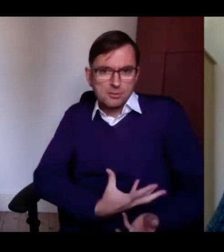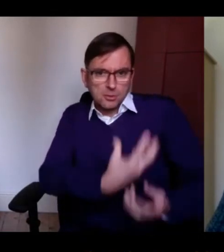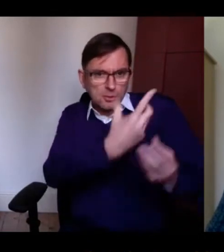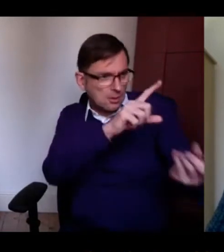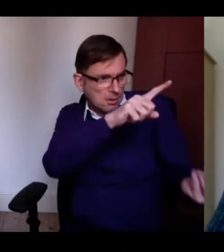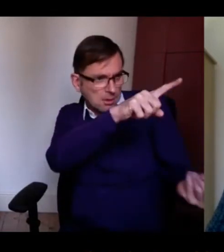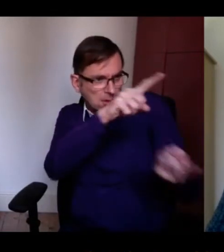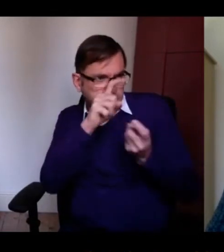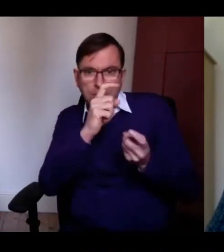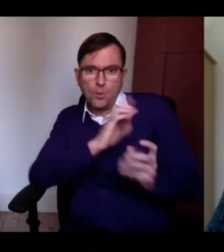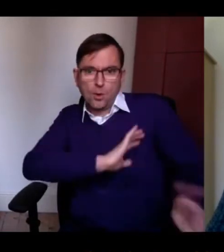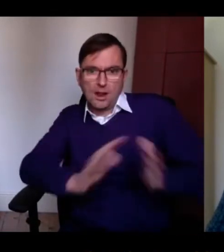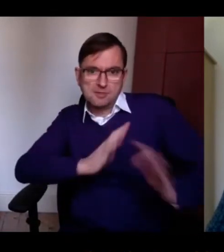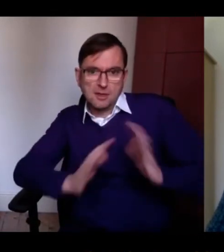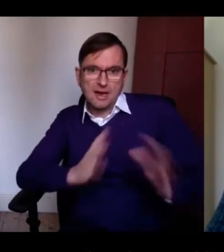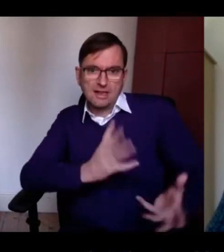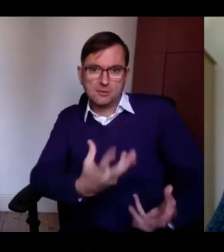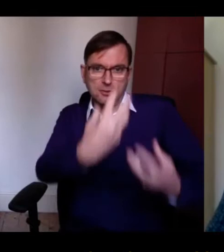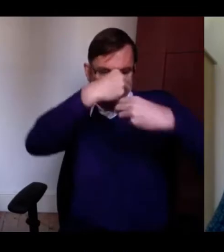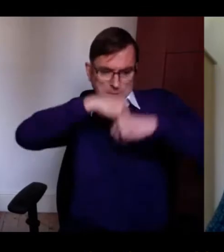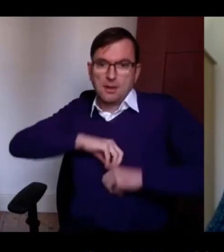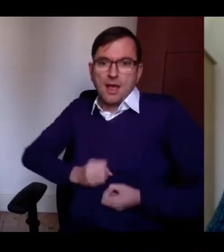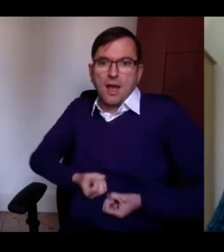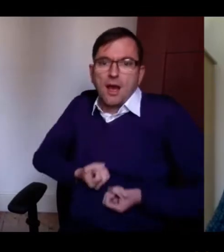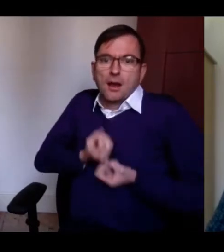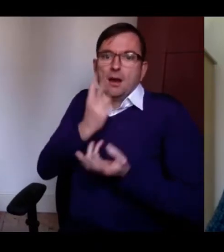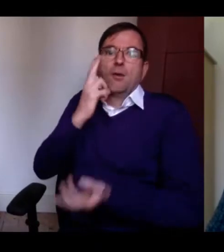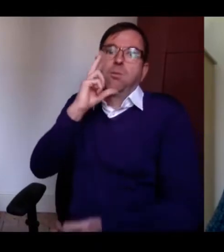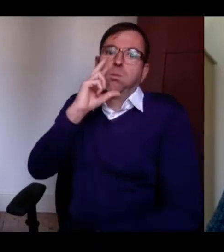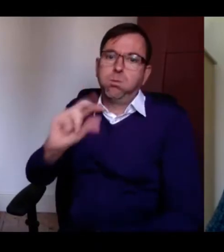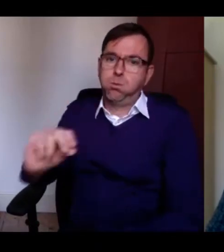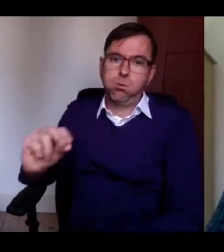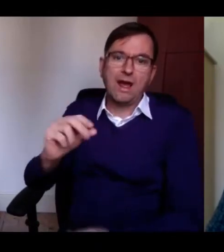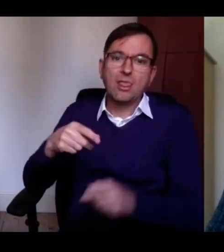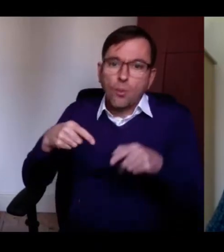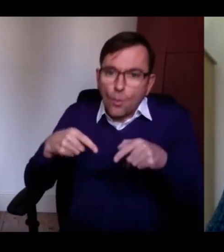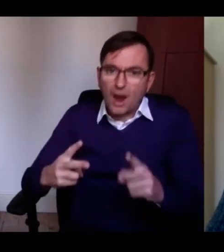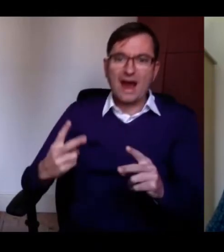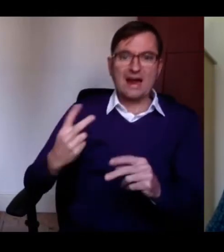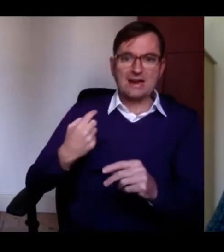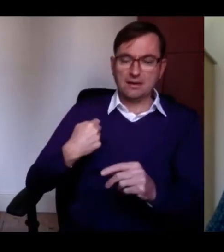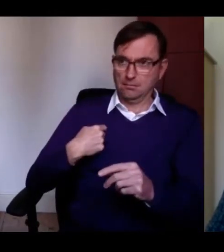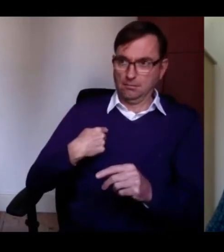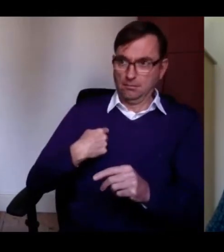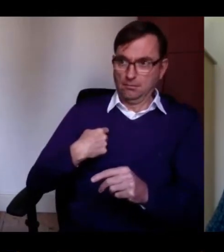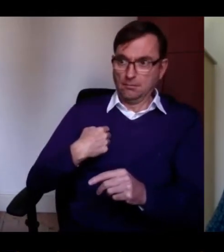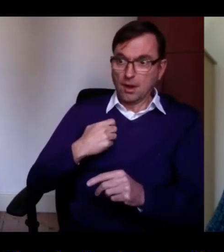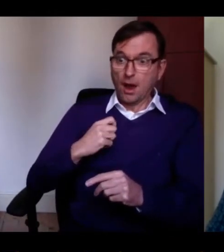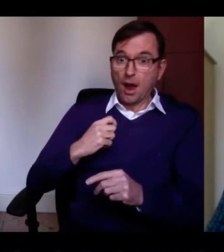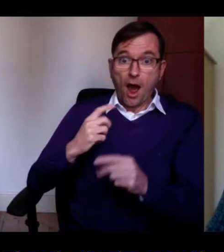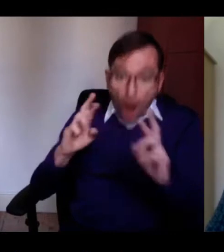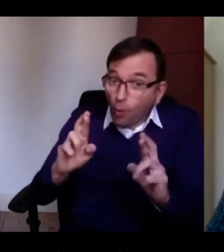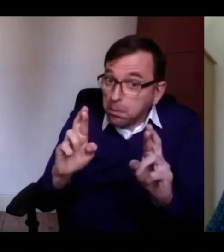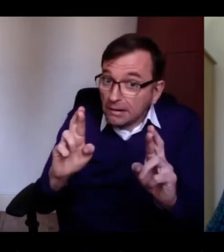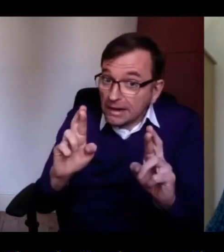so that they're able to show that person me. When I'm signing, they voice over me. They don't voice